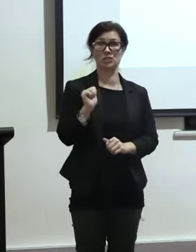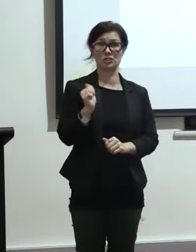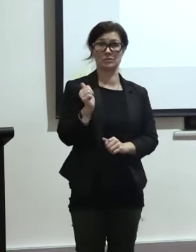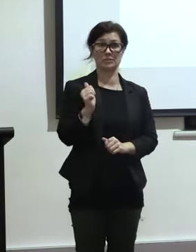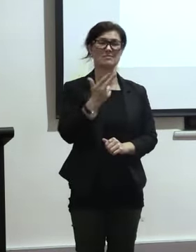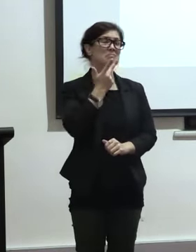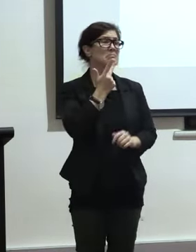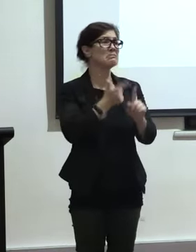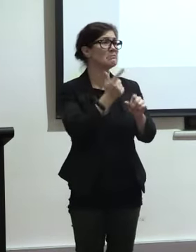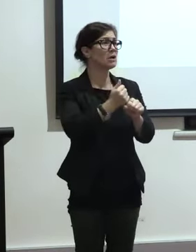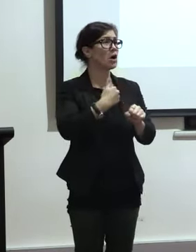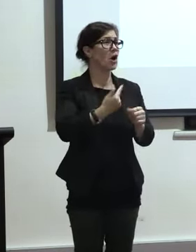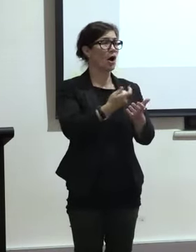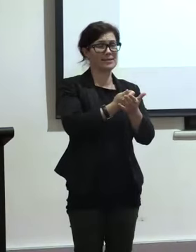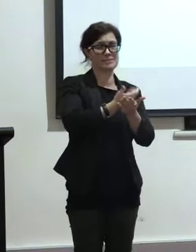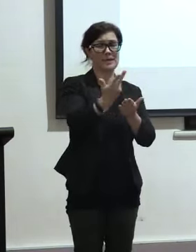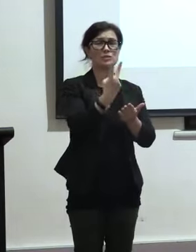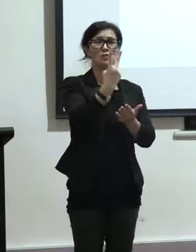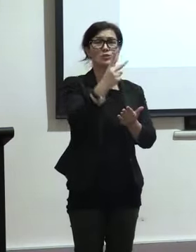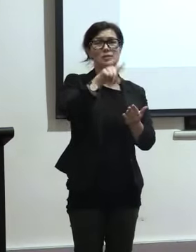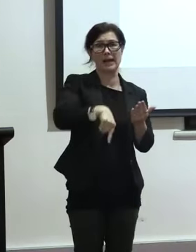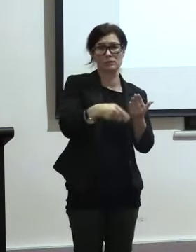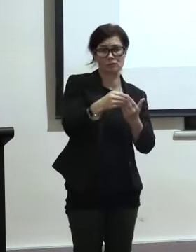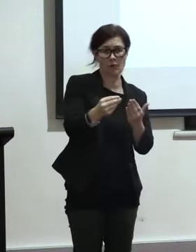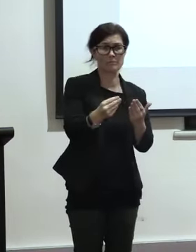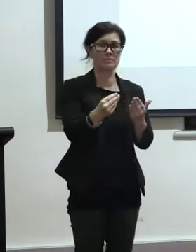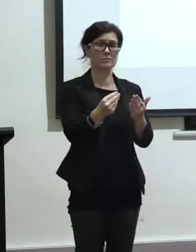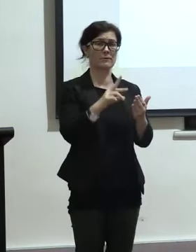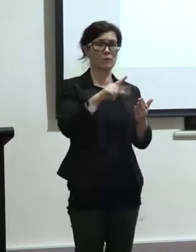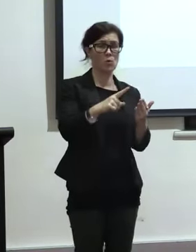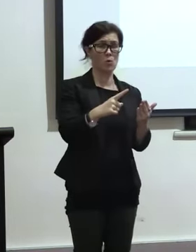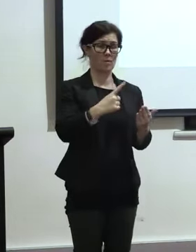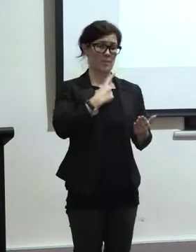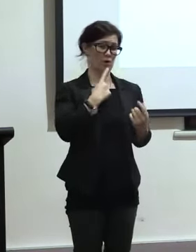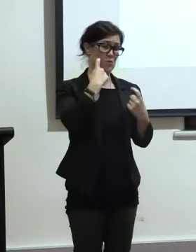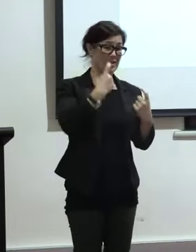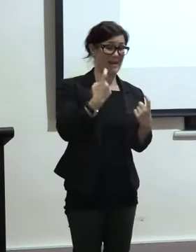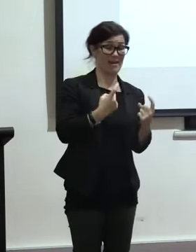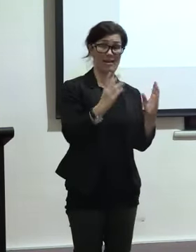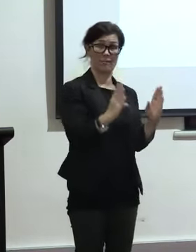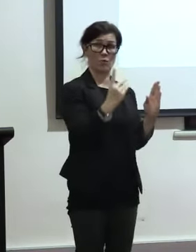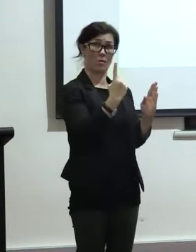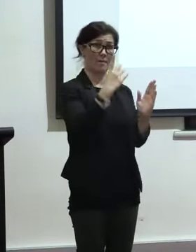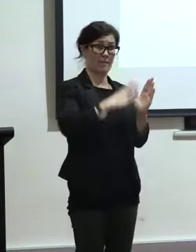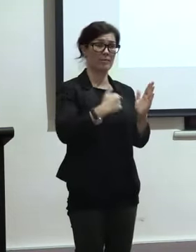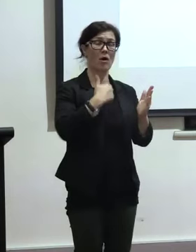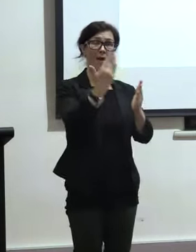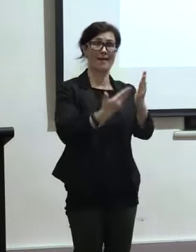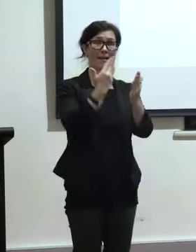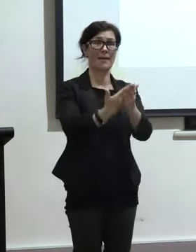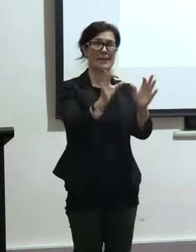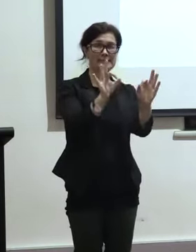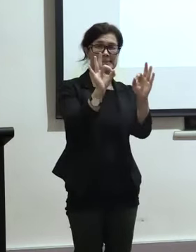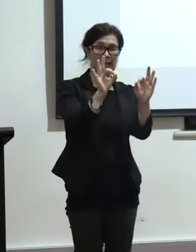spent $2,000 on personal care for that month or that period, I claim that exact amount